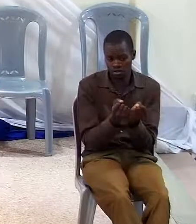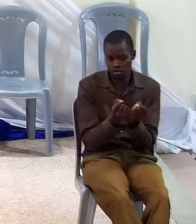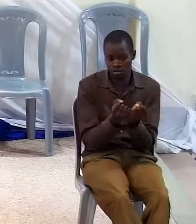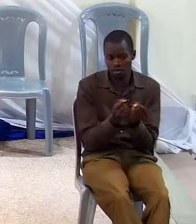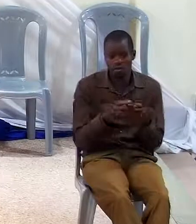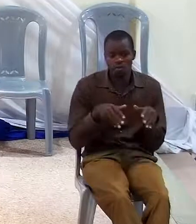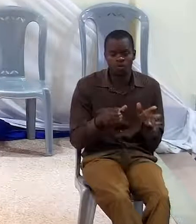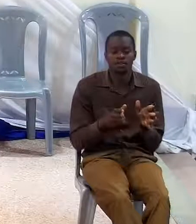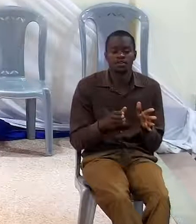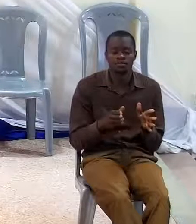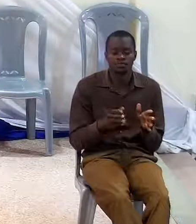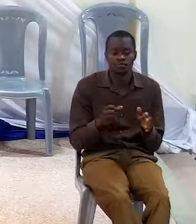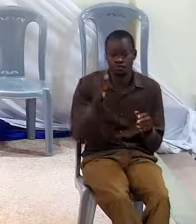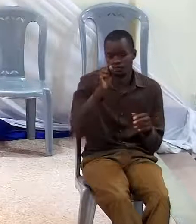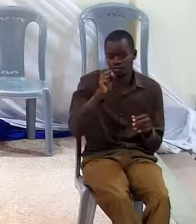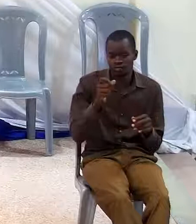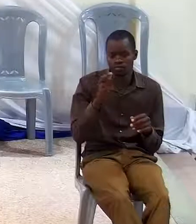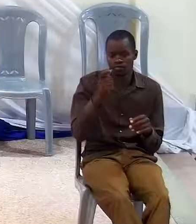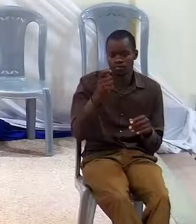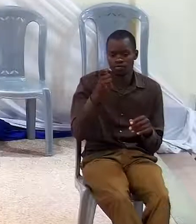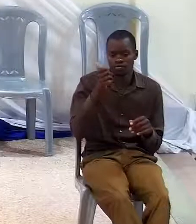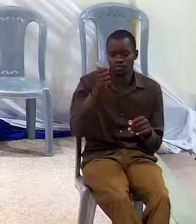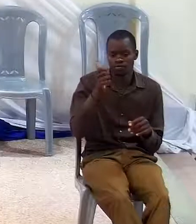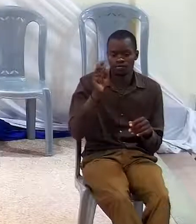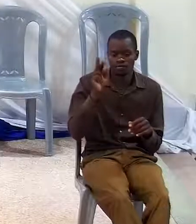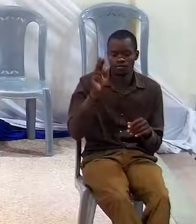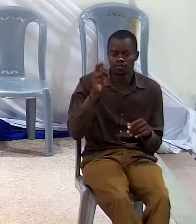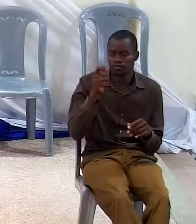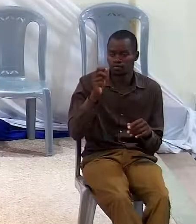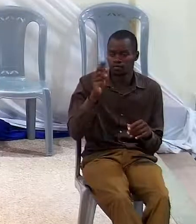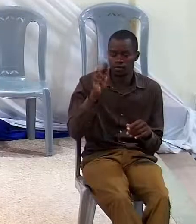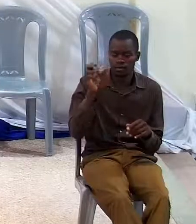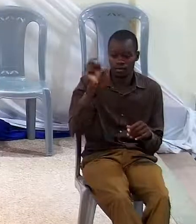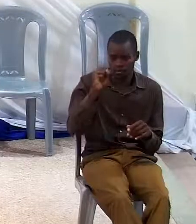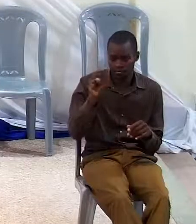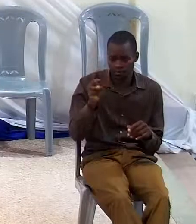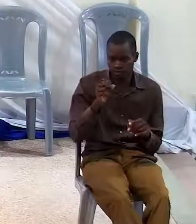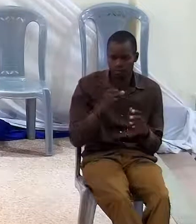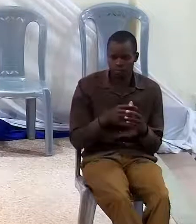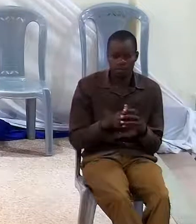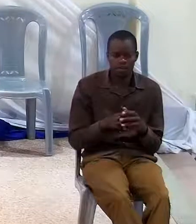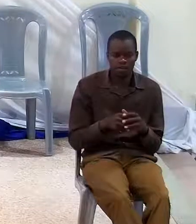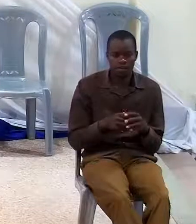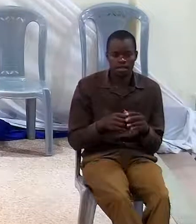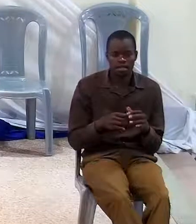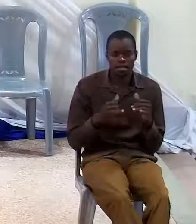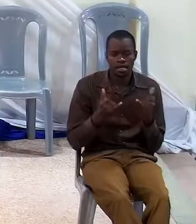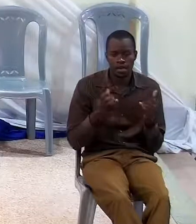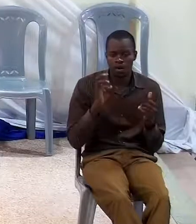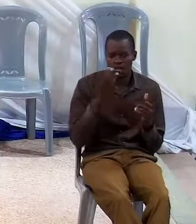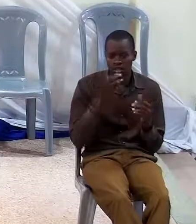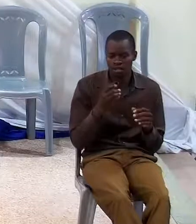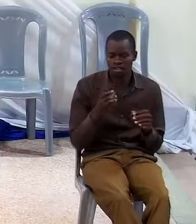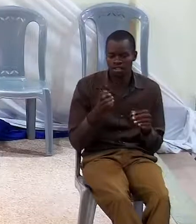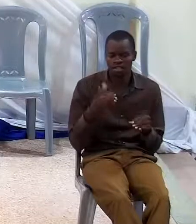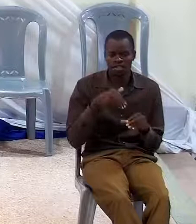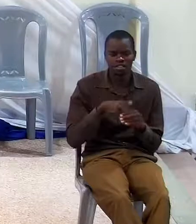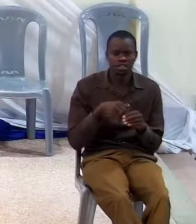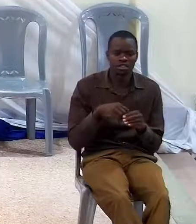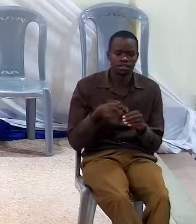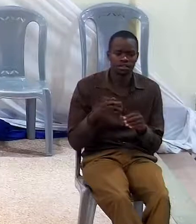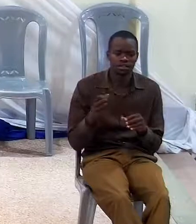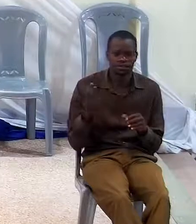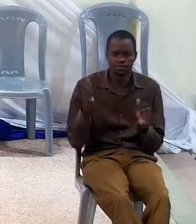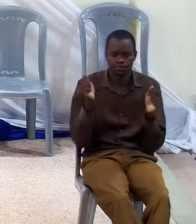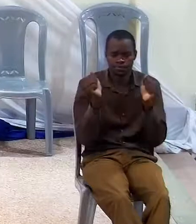haphazardly. When we are in festive season, like now we are approaching December, it is in order that you